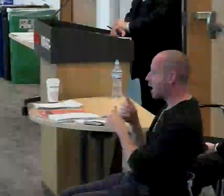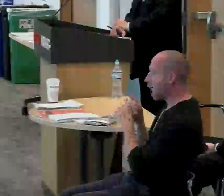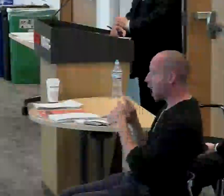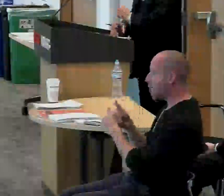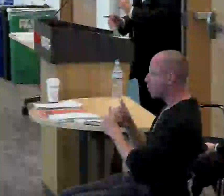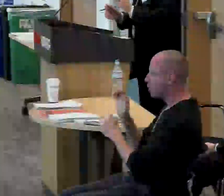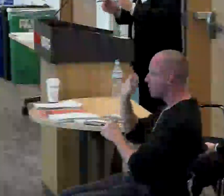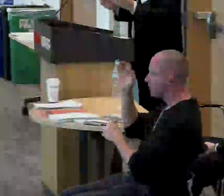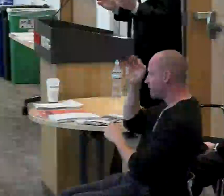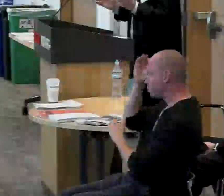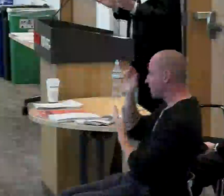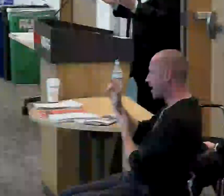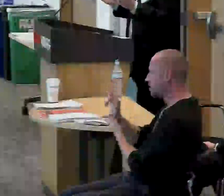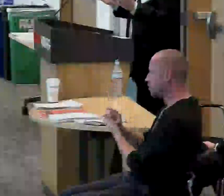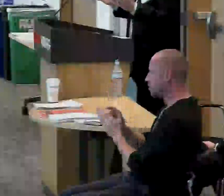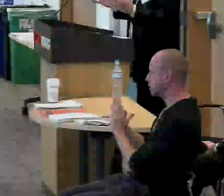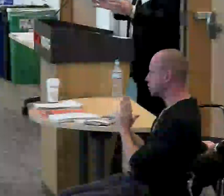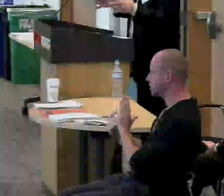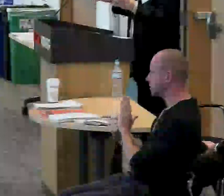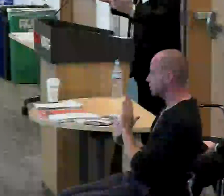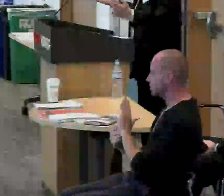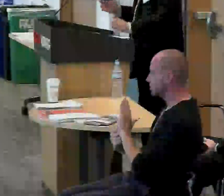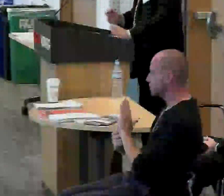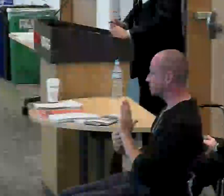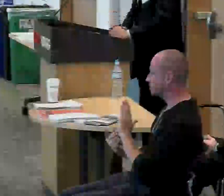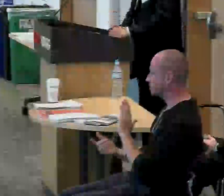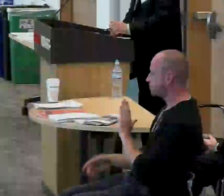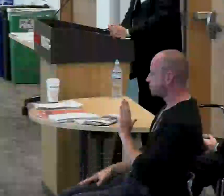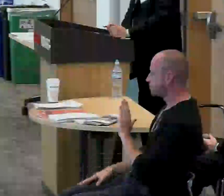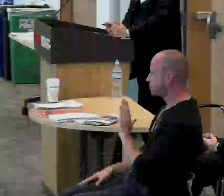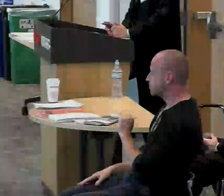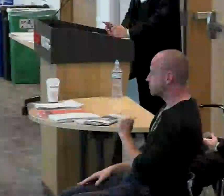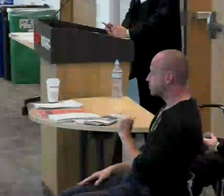federal legislation and guidelines allowed.